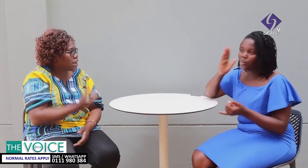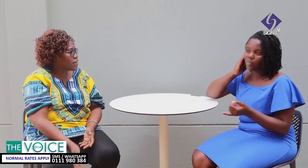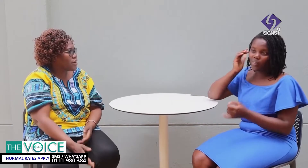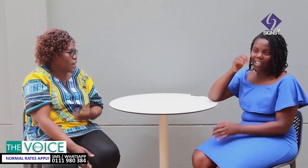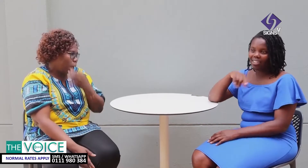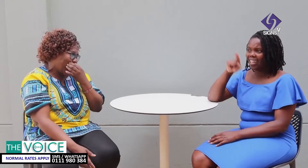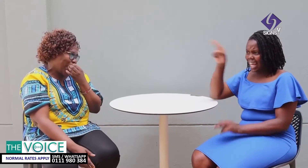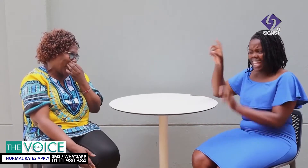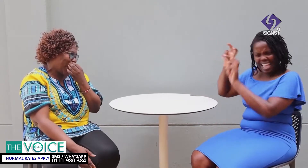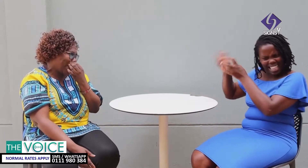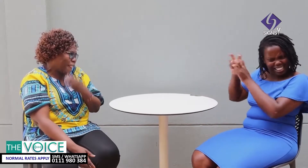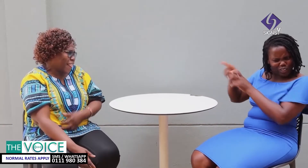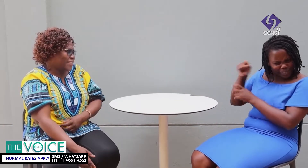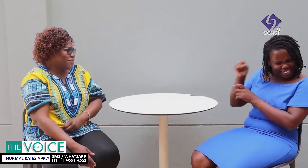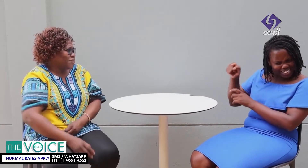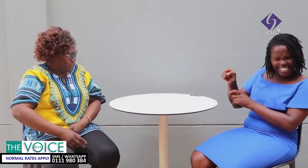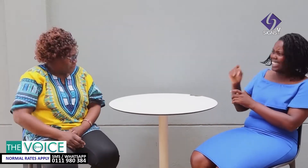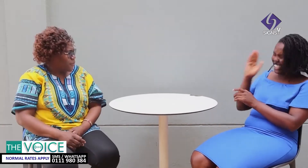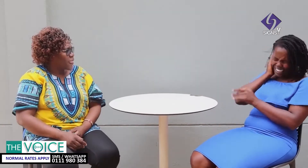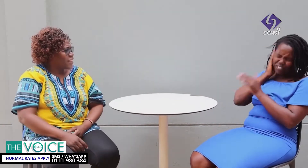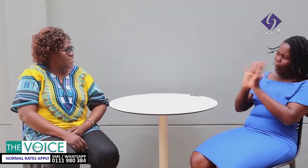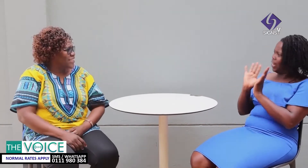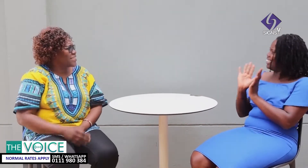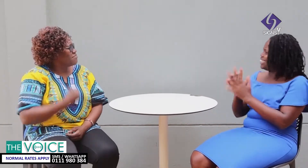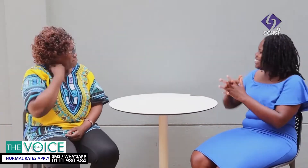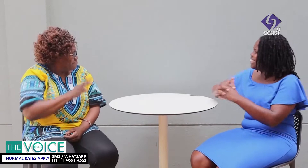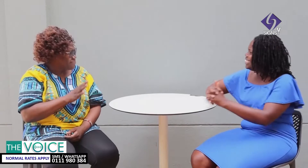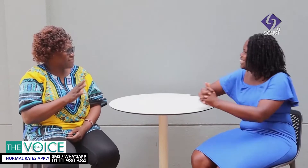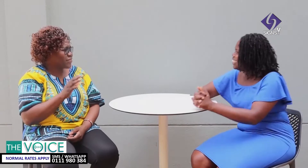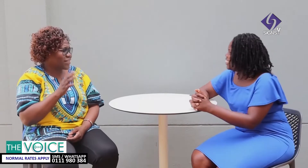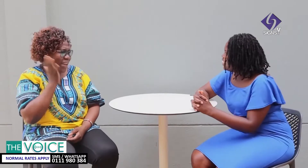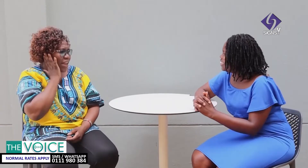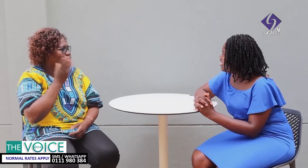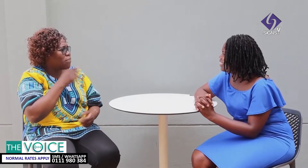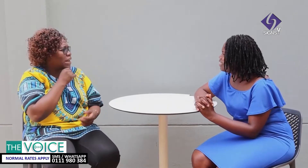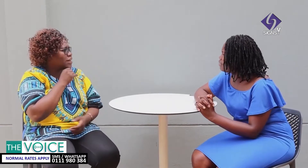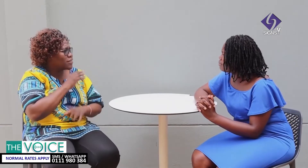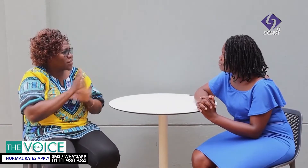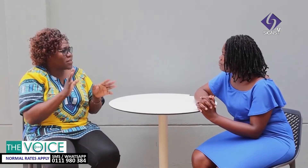And there's a time I went to take them. I took him to the parents to meet the parents and the family.